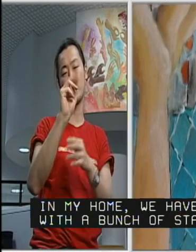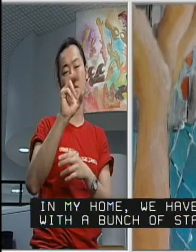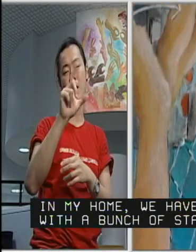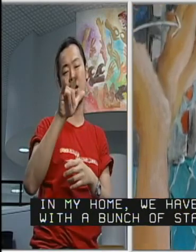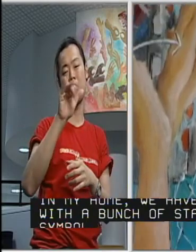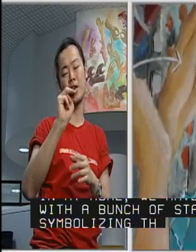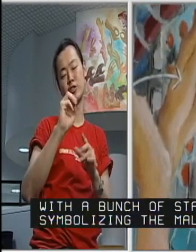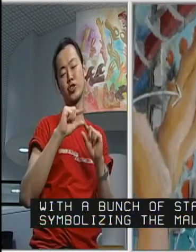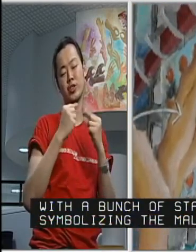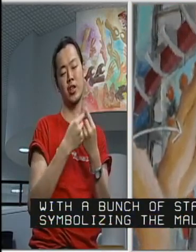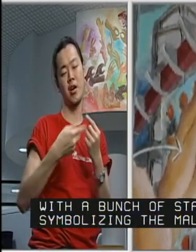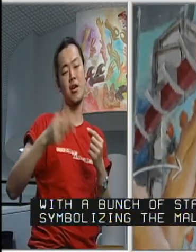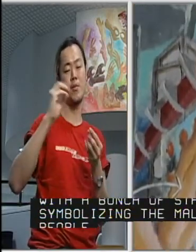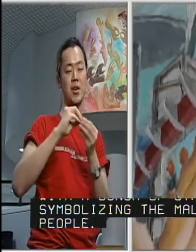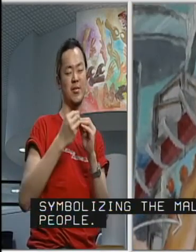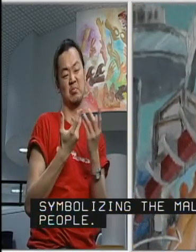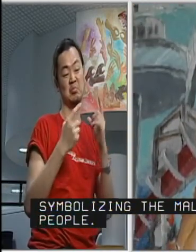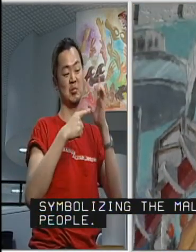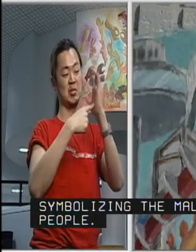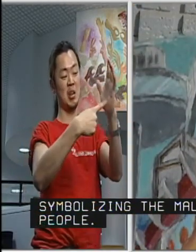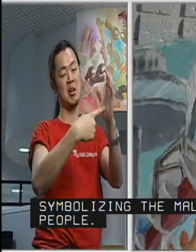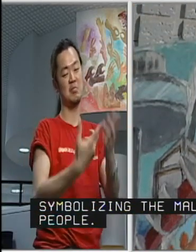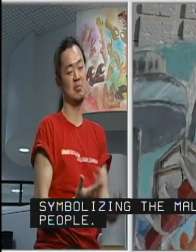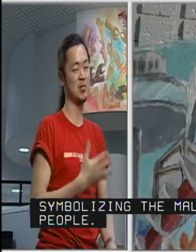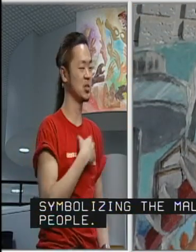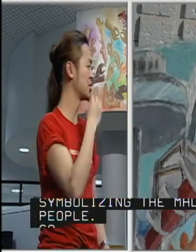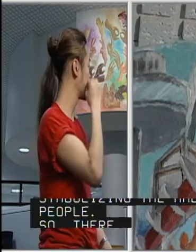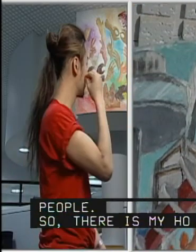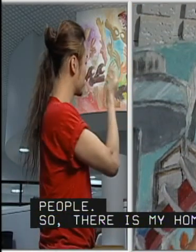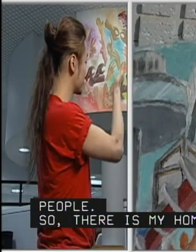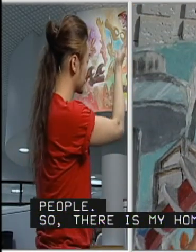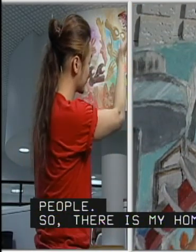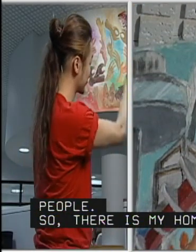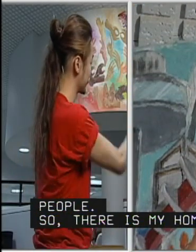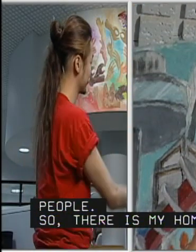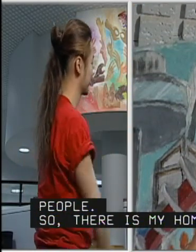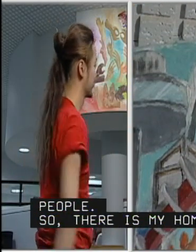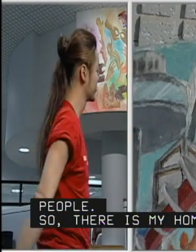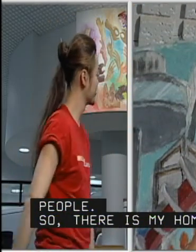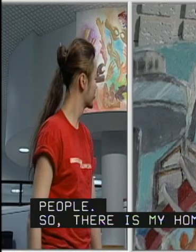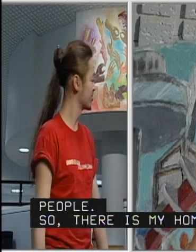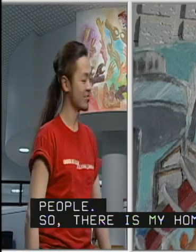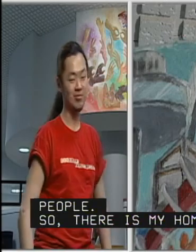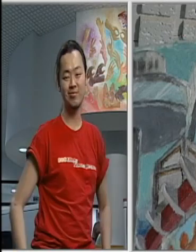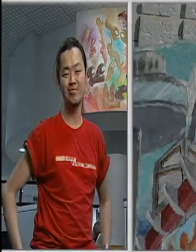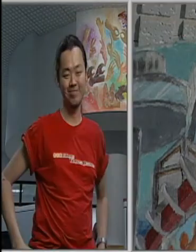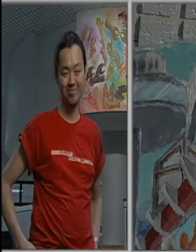of stars symbolizing the Malaysian people. So there's my home.